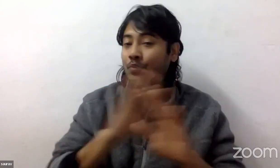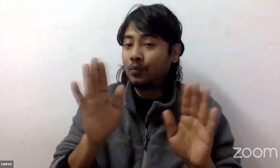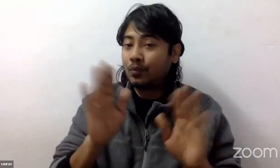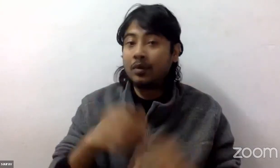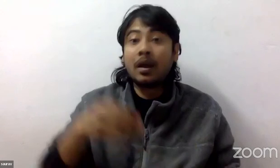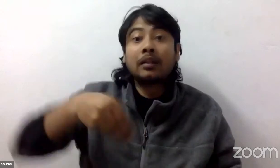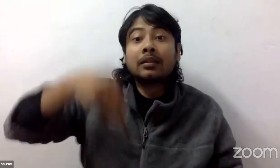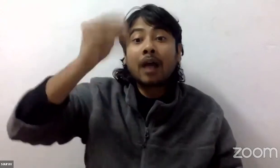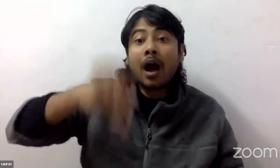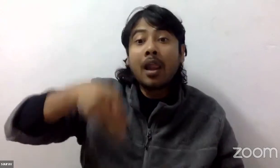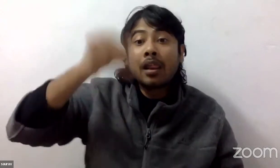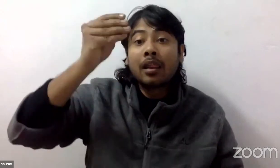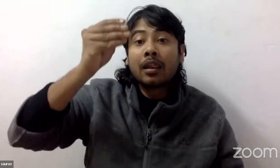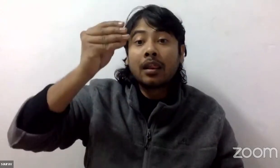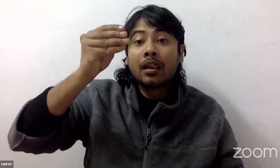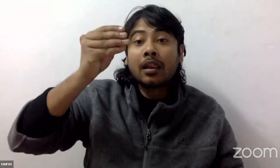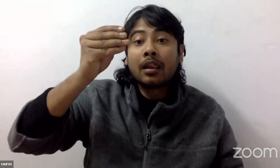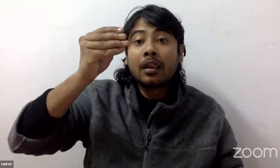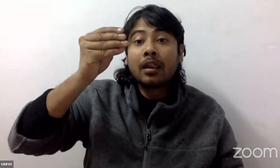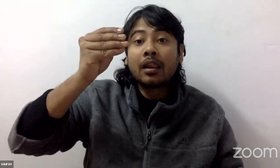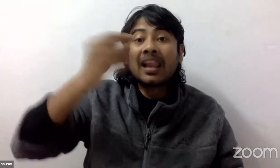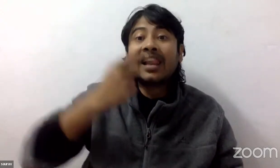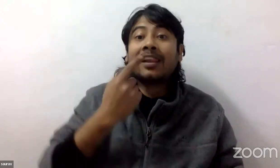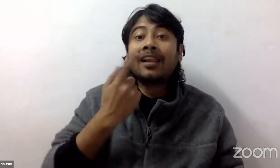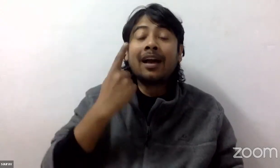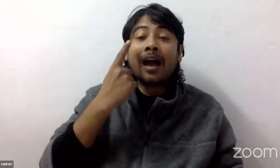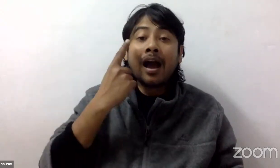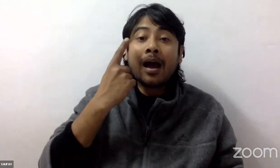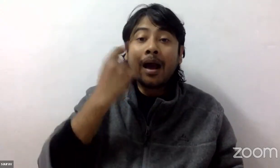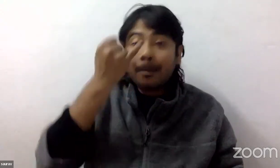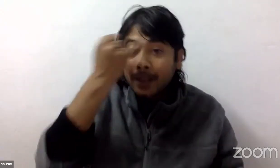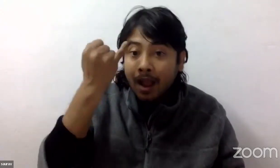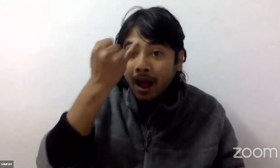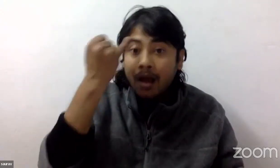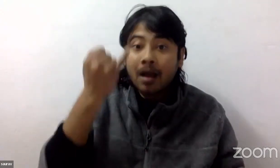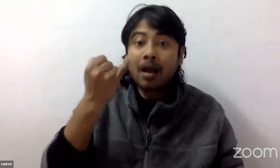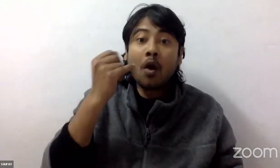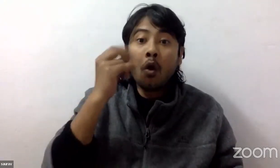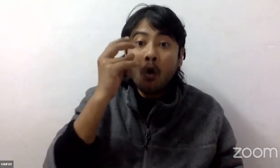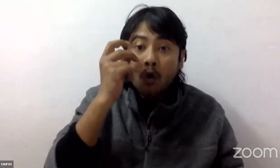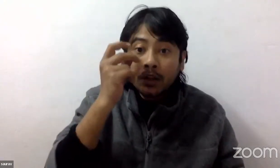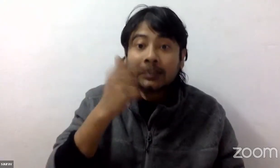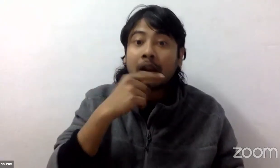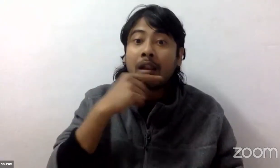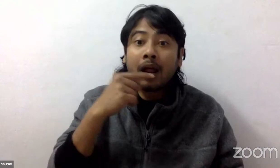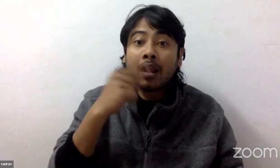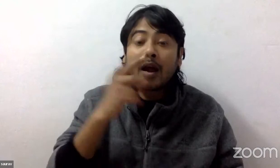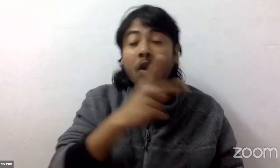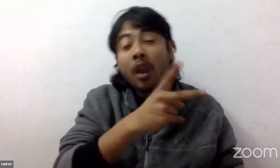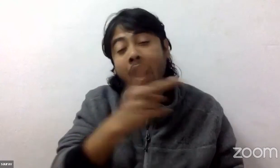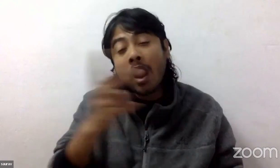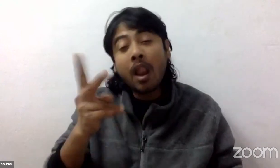Okay. No rice, no wheat, maida, suji,